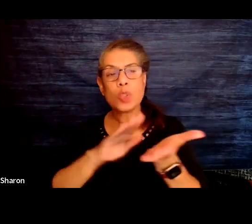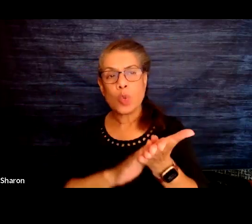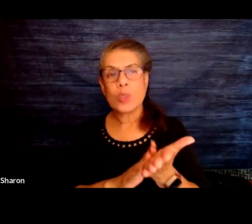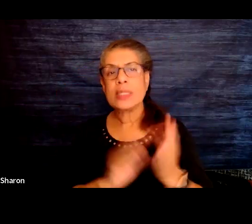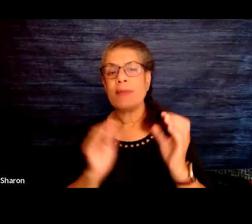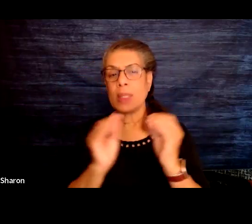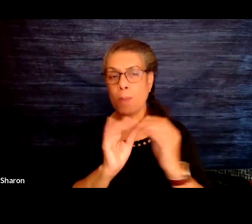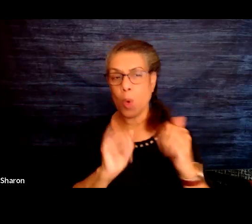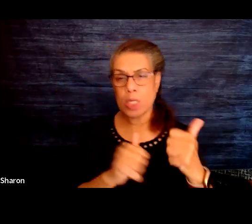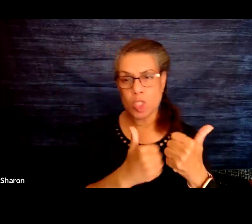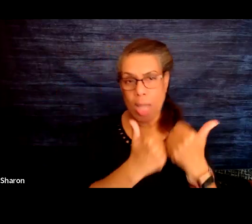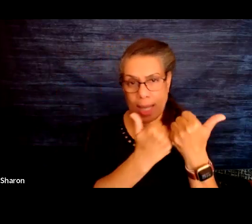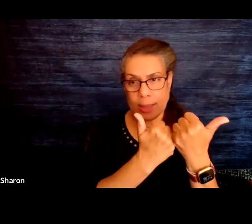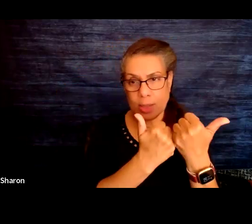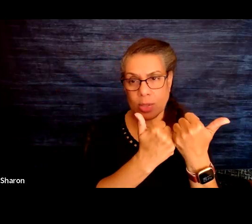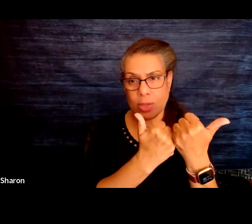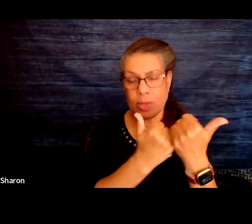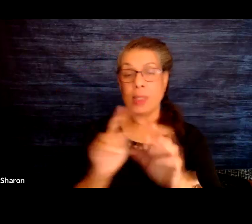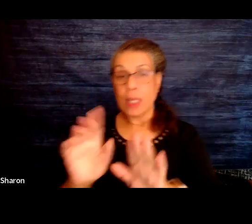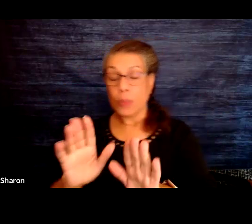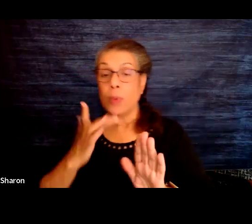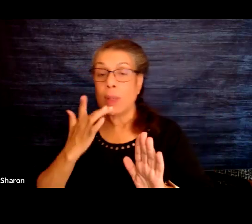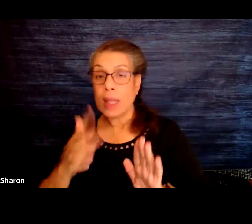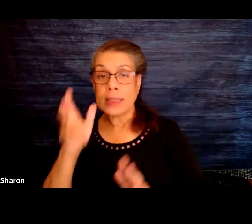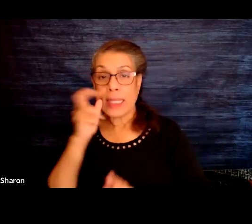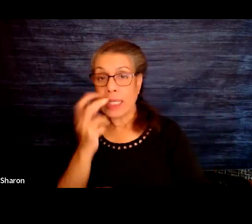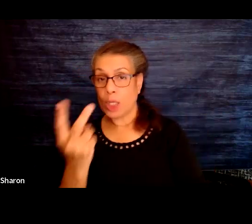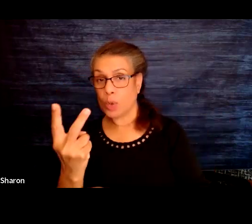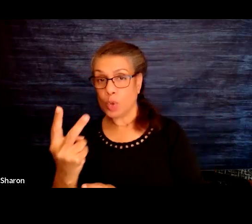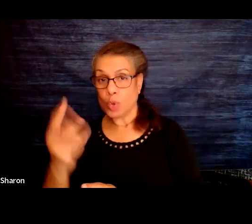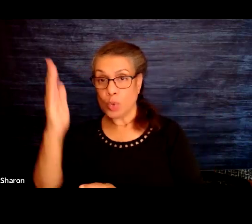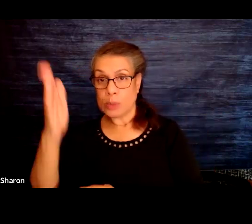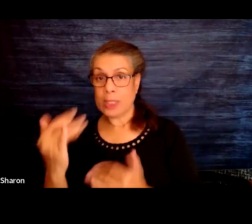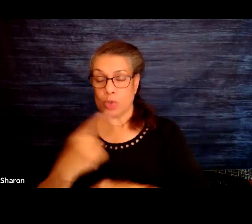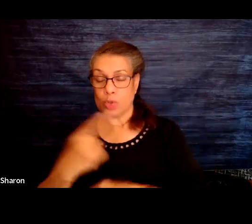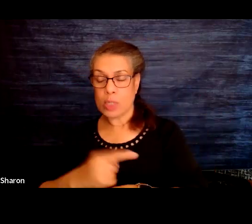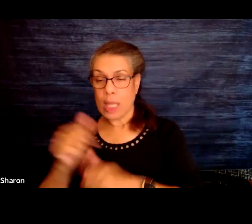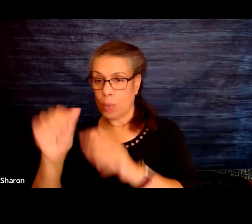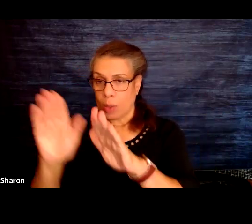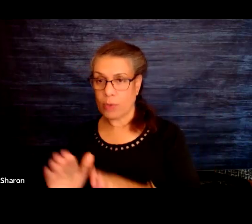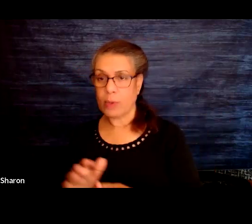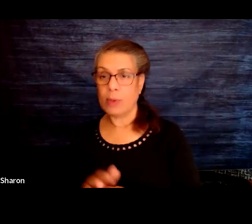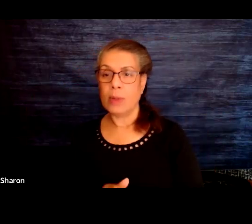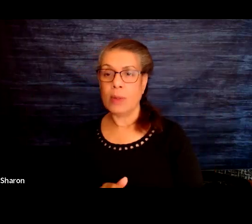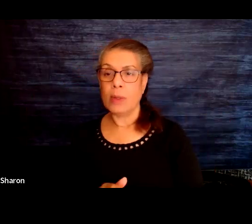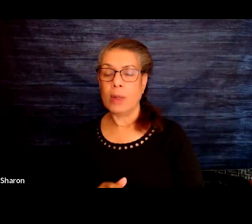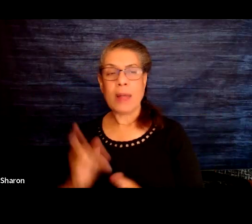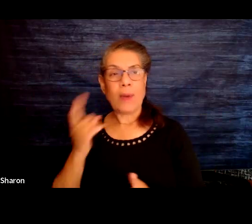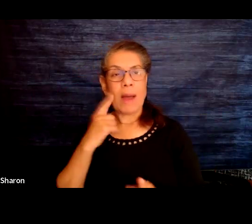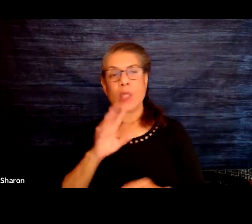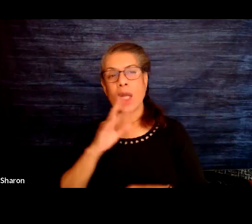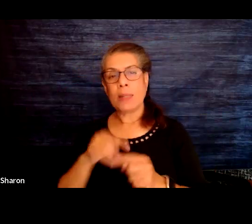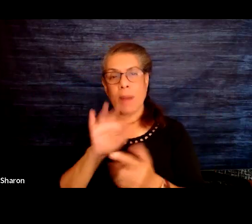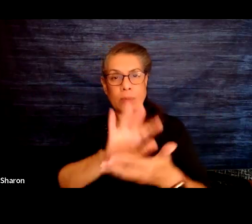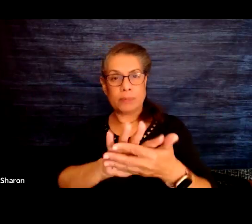making this reality. We've been fortunate to hear both of your stories like this evening. From a systemic